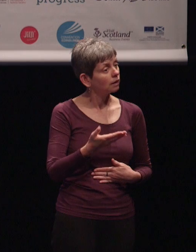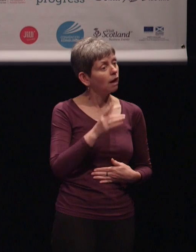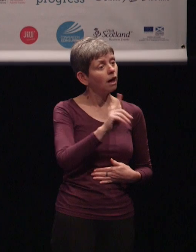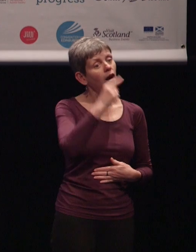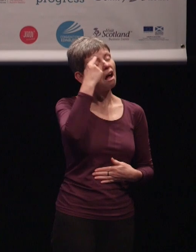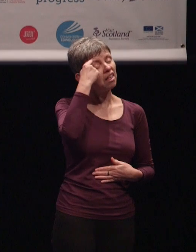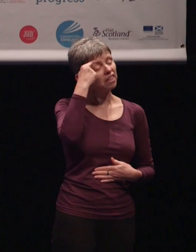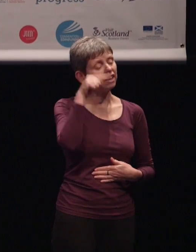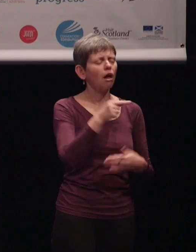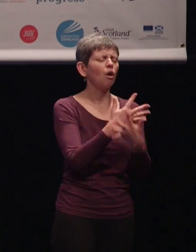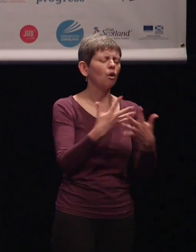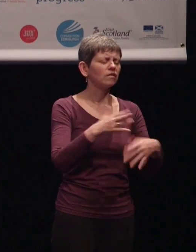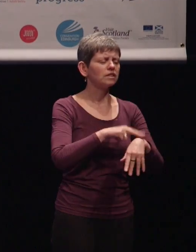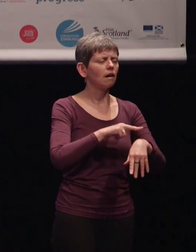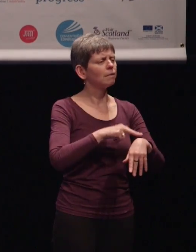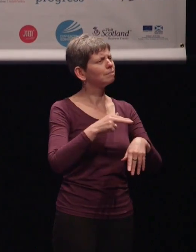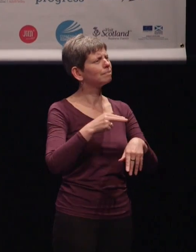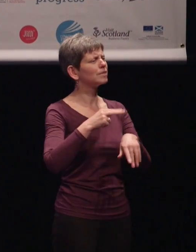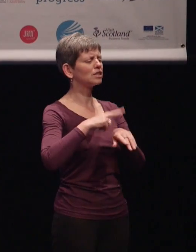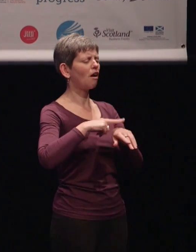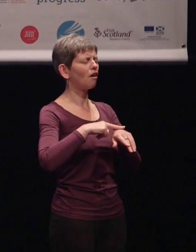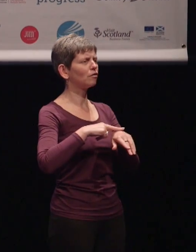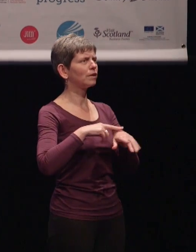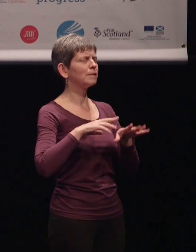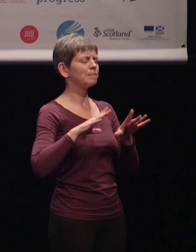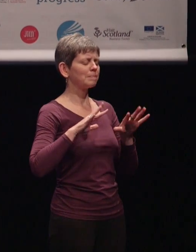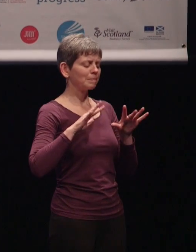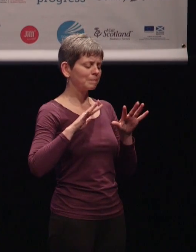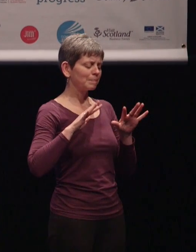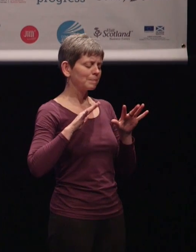times we as staff just are